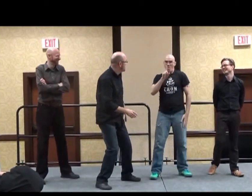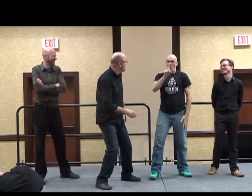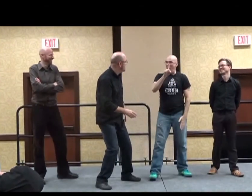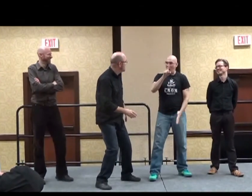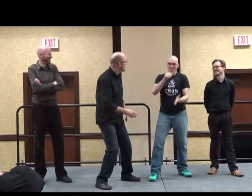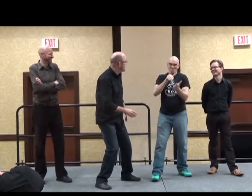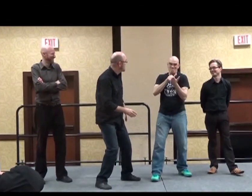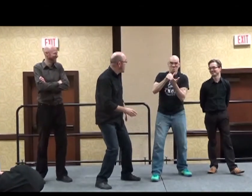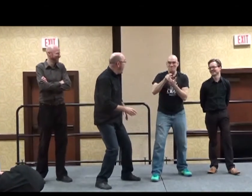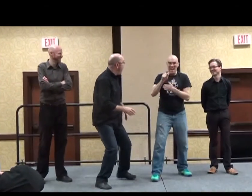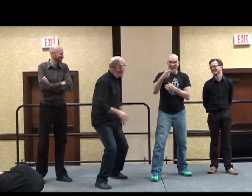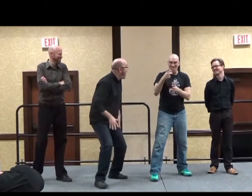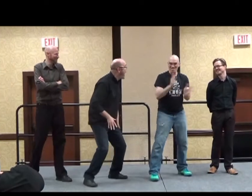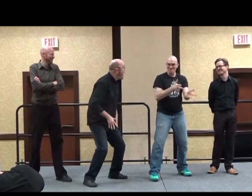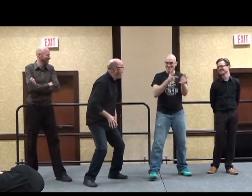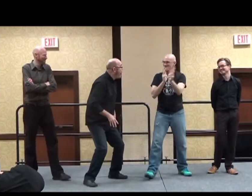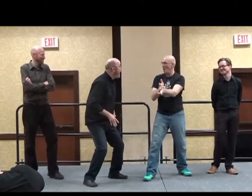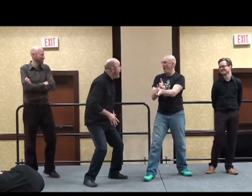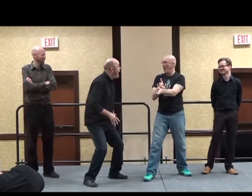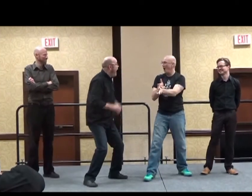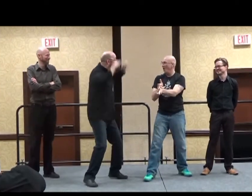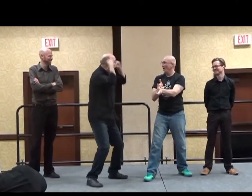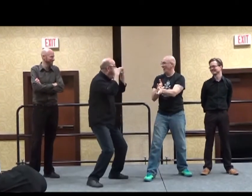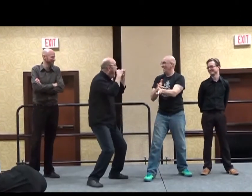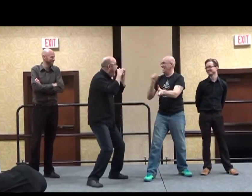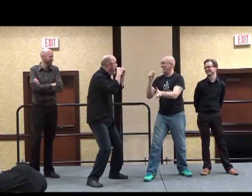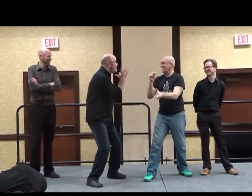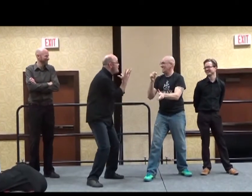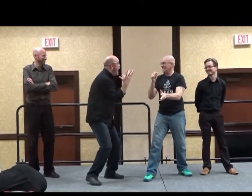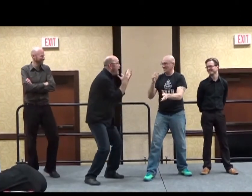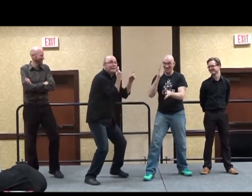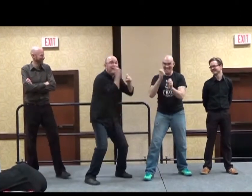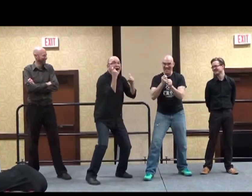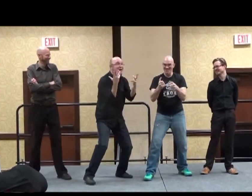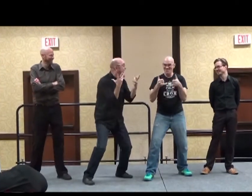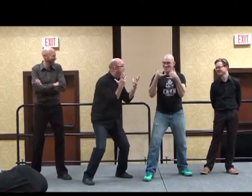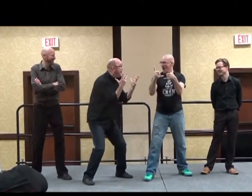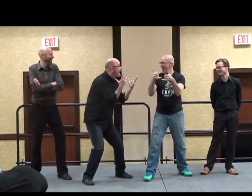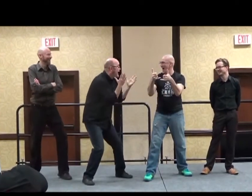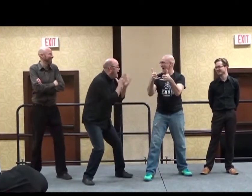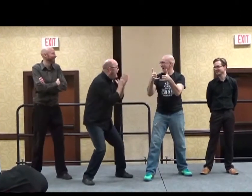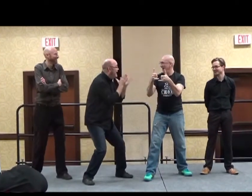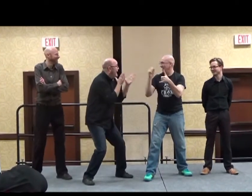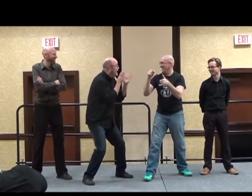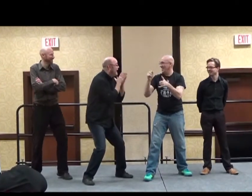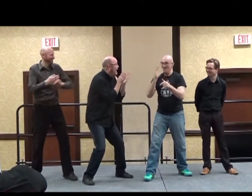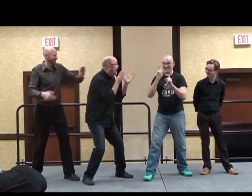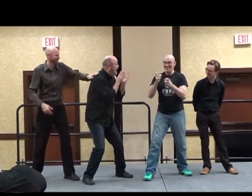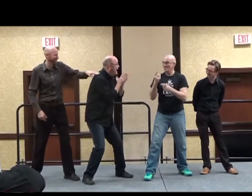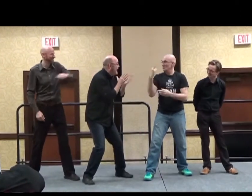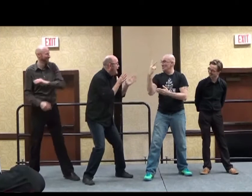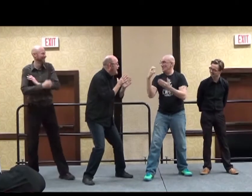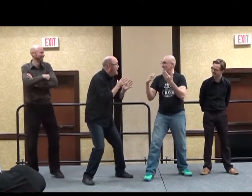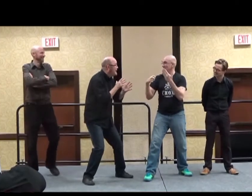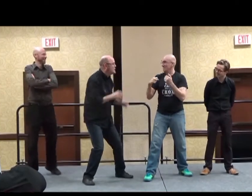Congratulations! You're one in a million. All over for today. Yes, you win an award. You